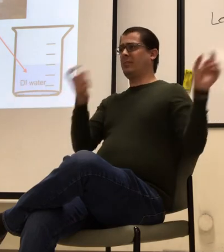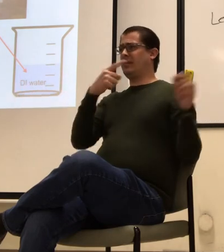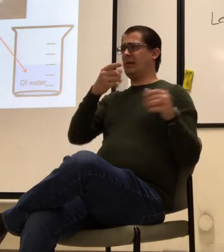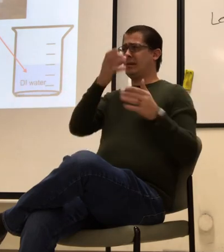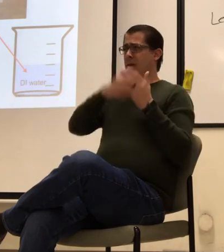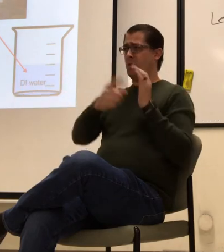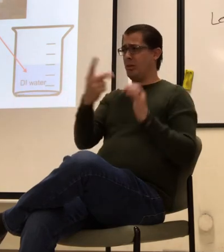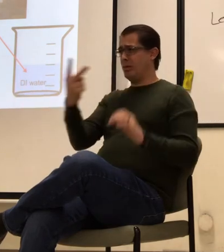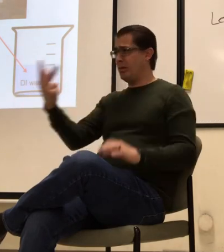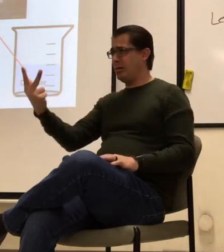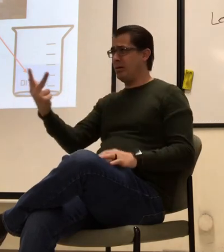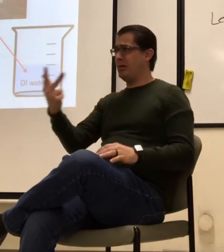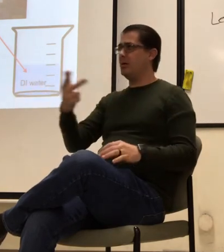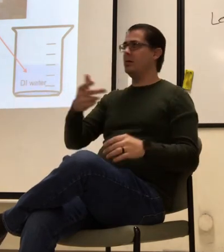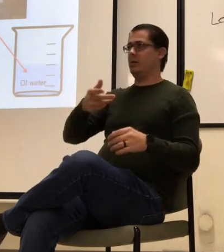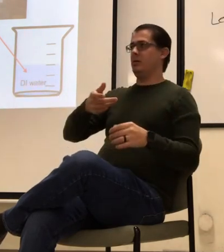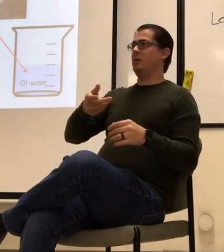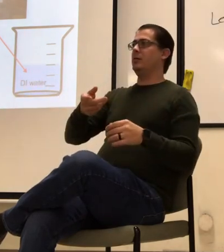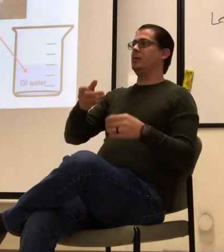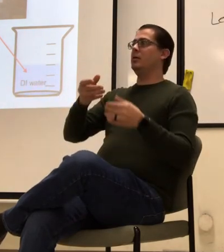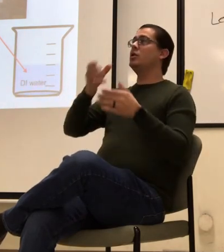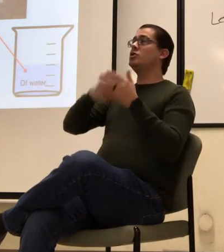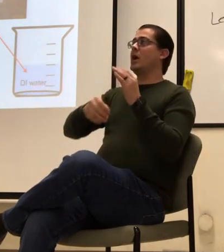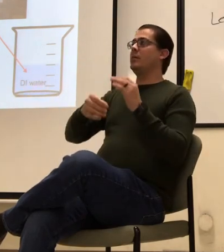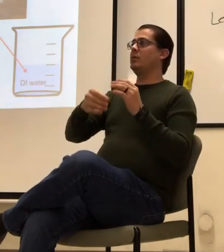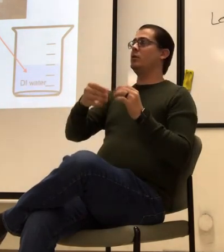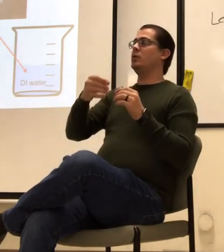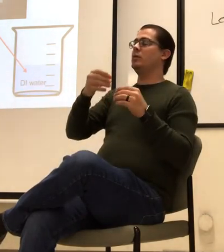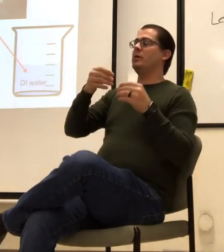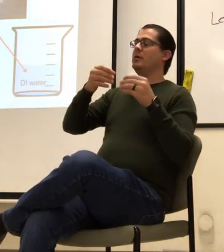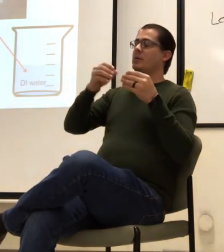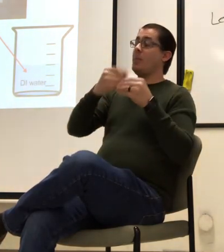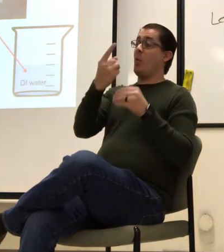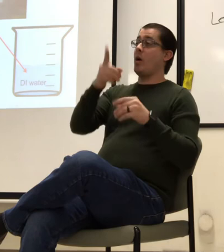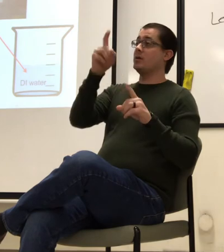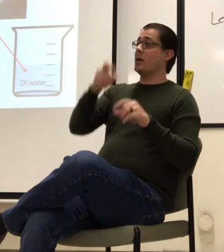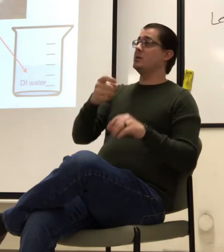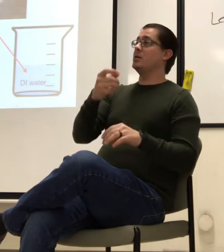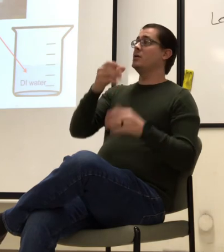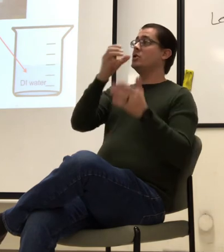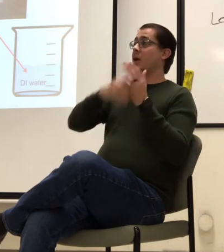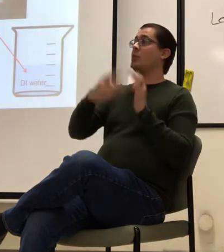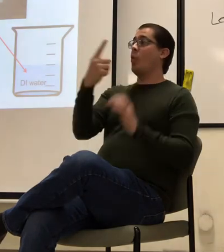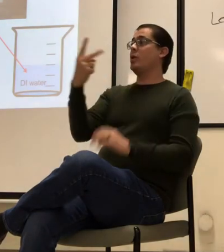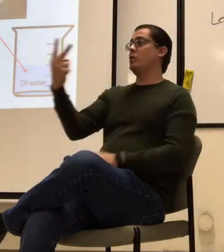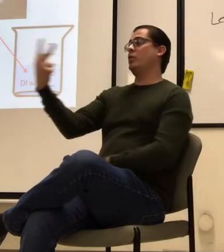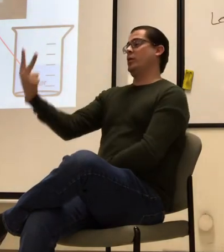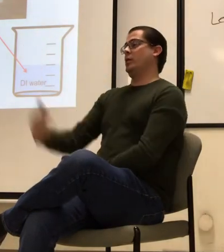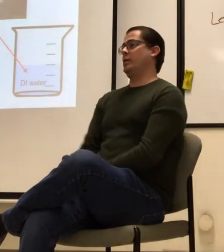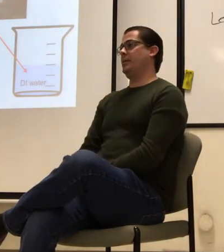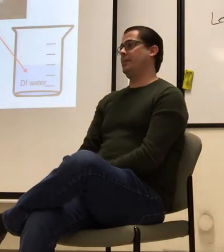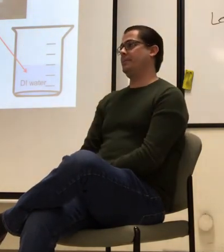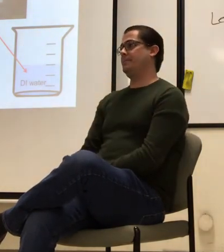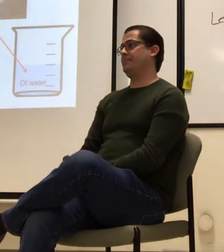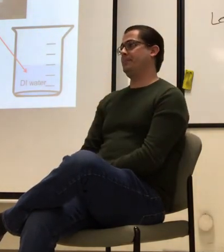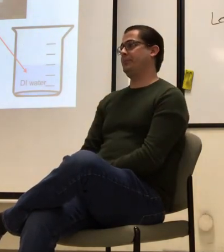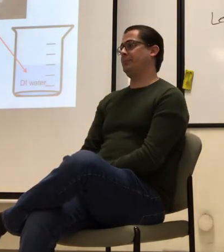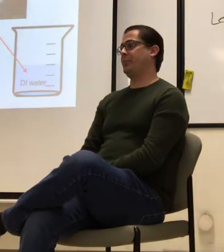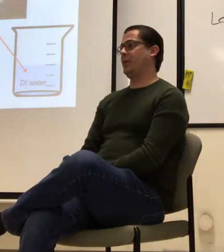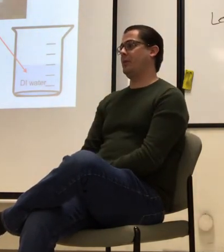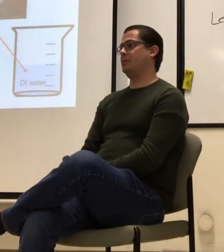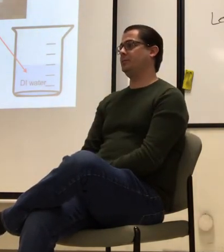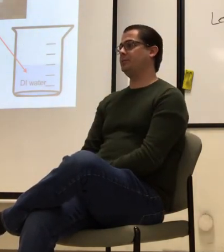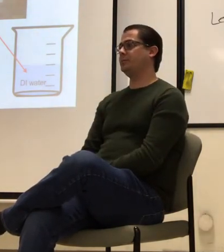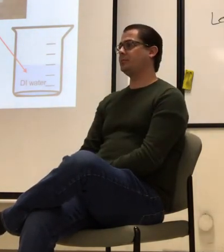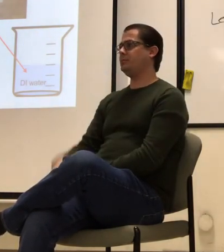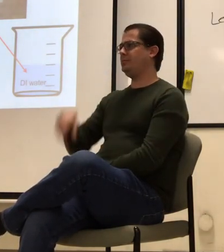Yes, lecture exam one covers chapters 1, 2, and 3. Chapter 3 is a cell, and that's what I'm trying to finish up. So let's see,